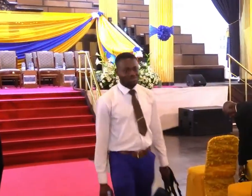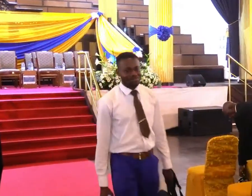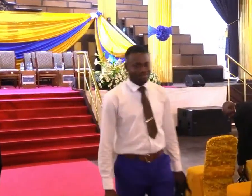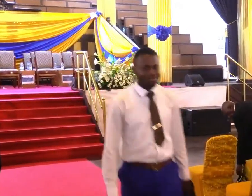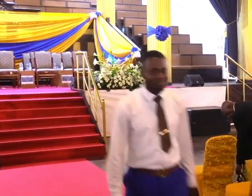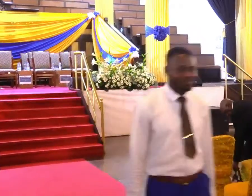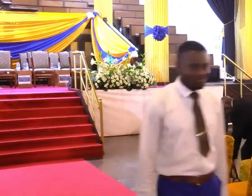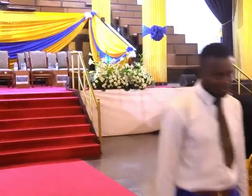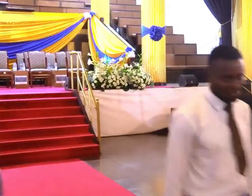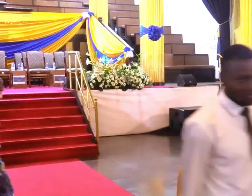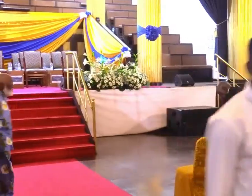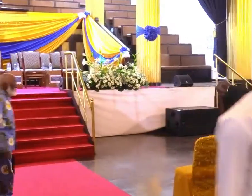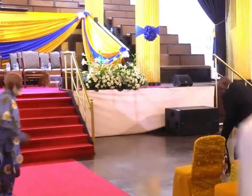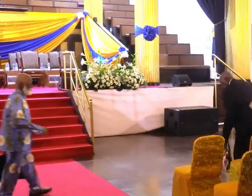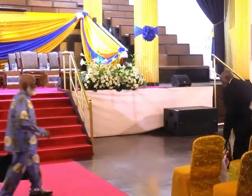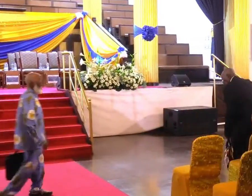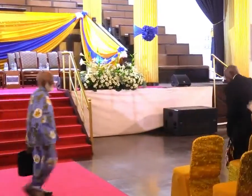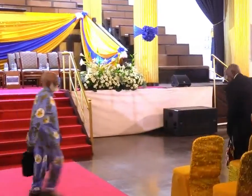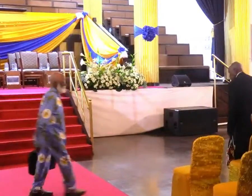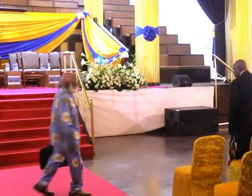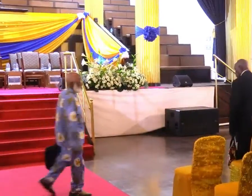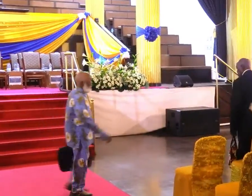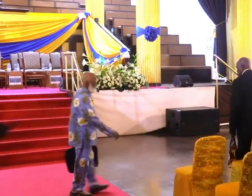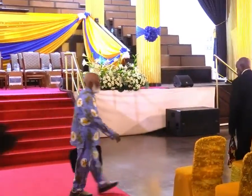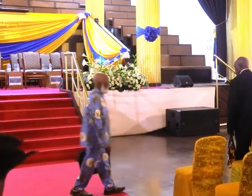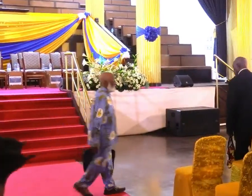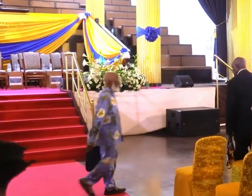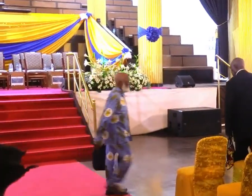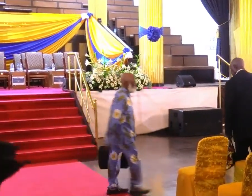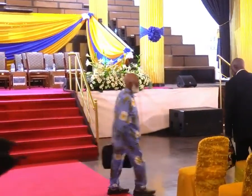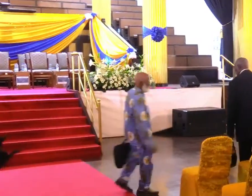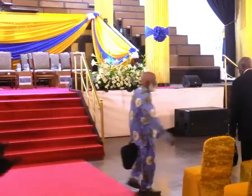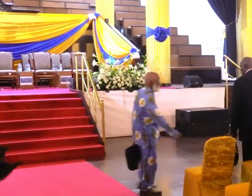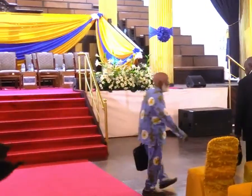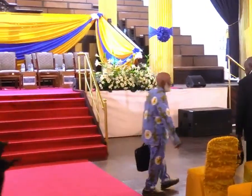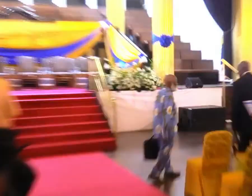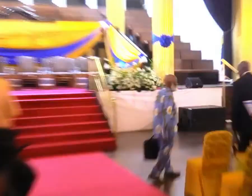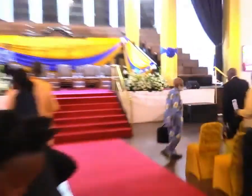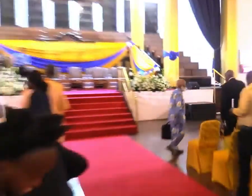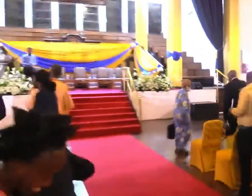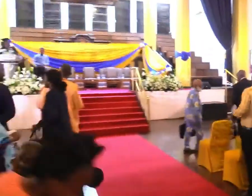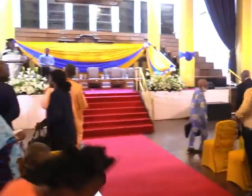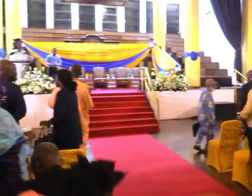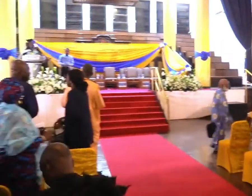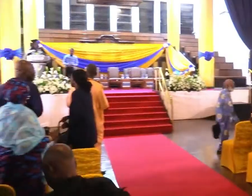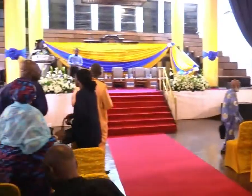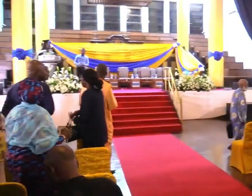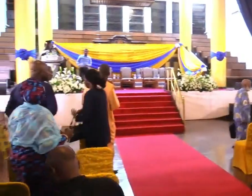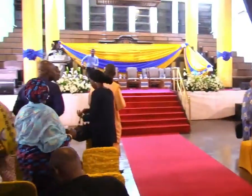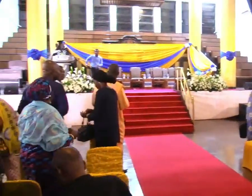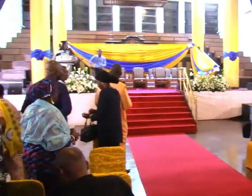Thank you all very much once again, and we hope to see you again in our coming events.